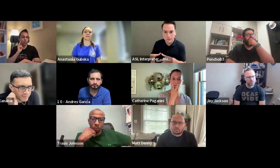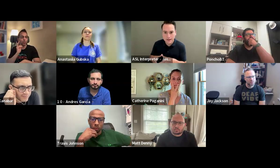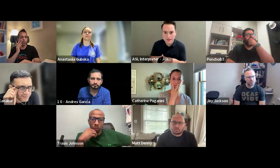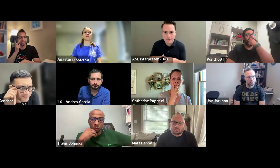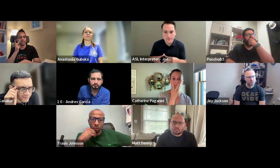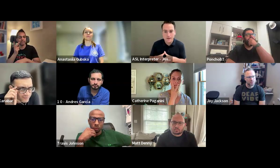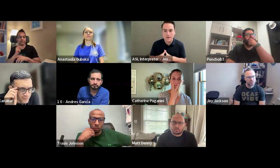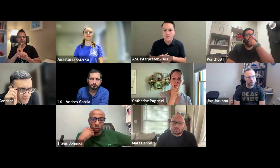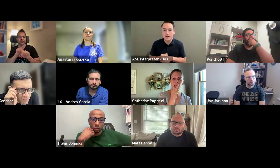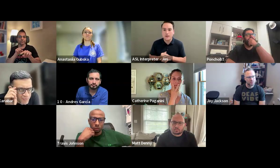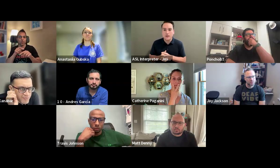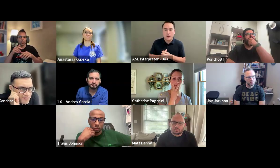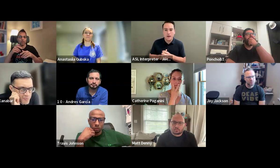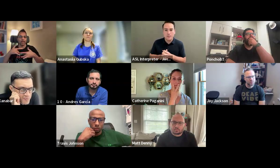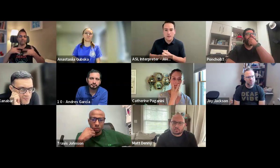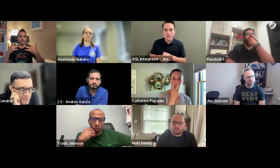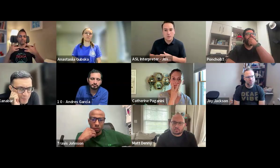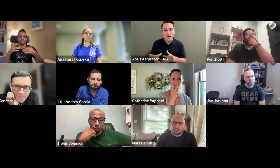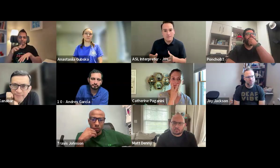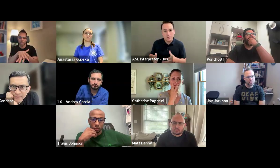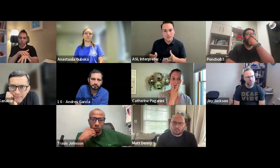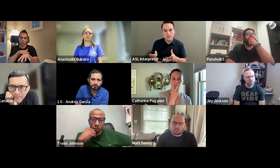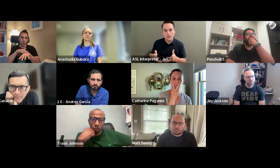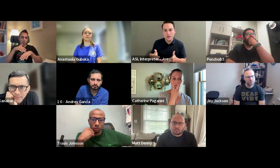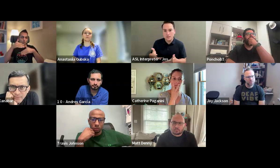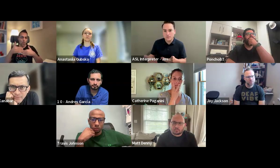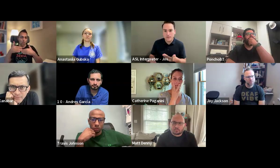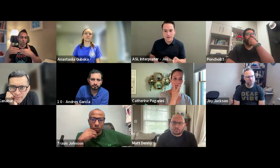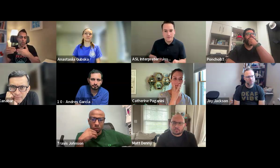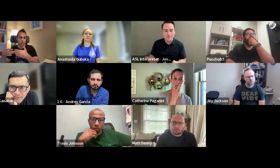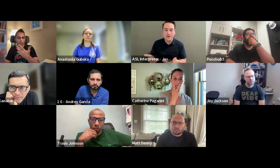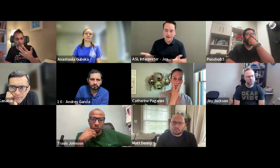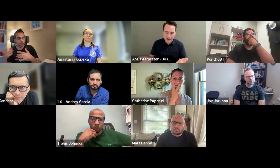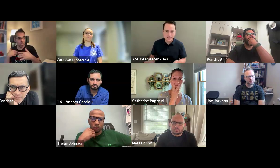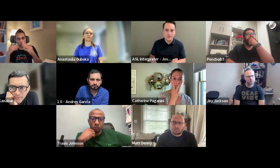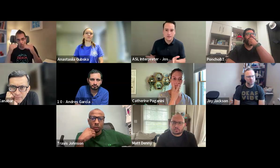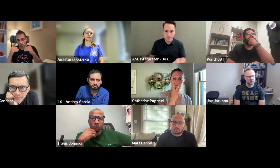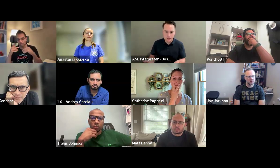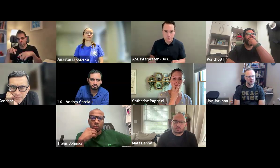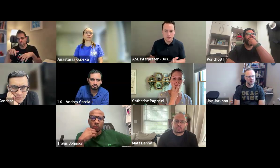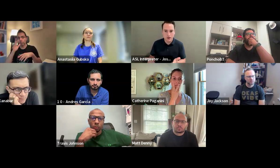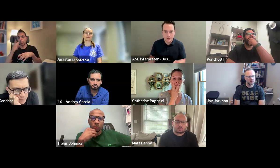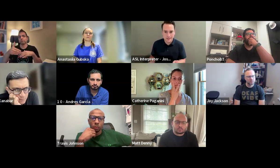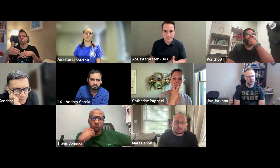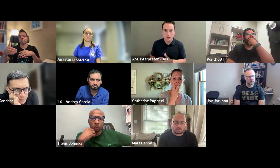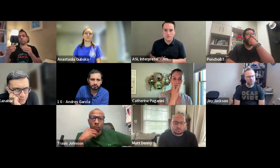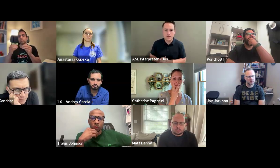Cloud Native. It looks like we'll have a response for that event, but it has been a pretty slow process.